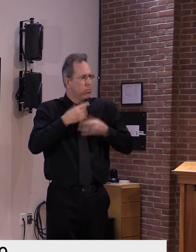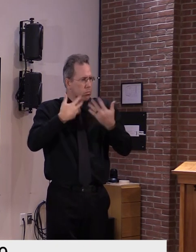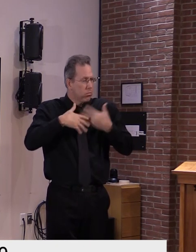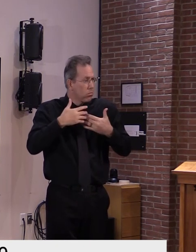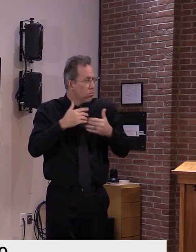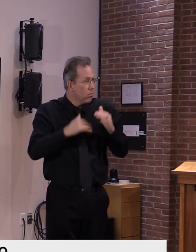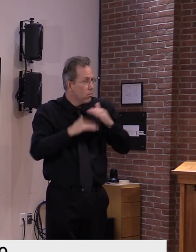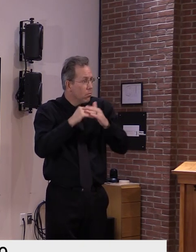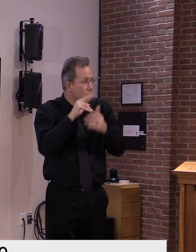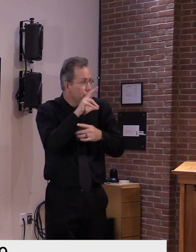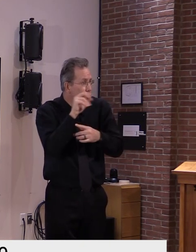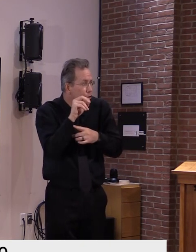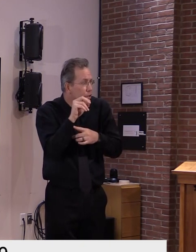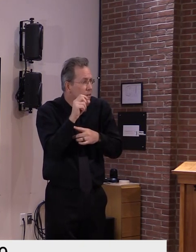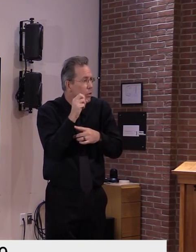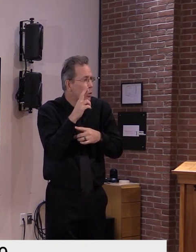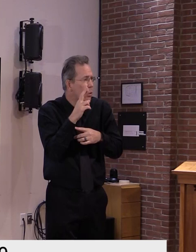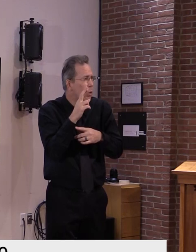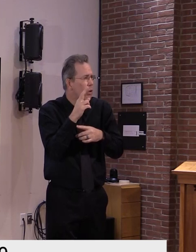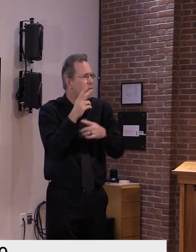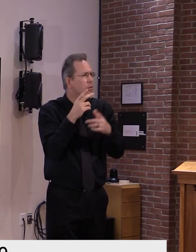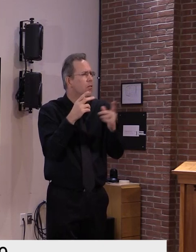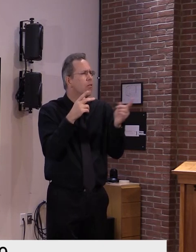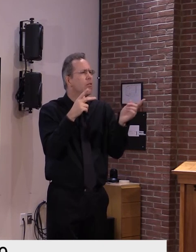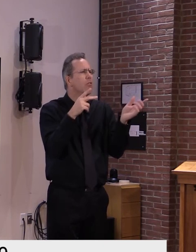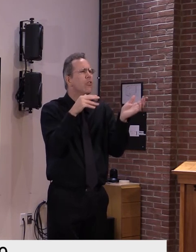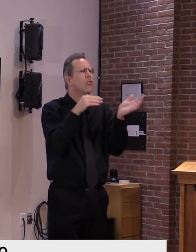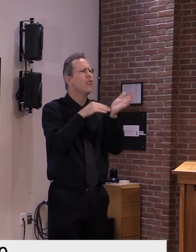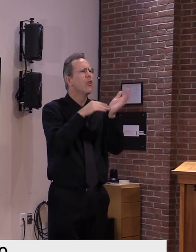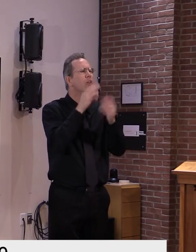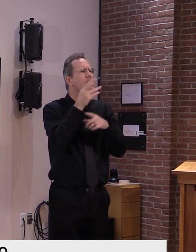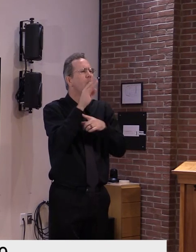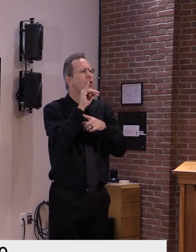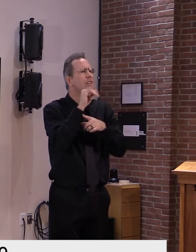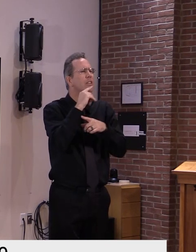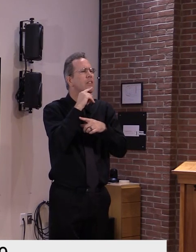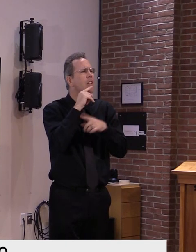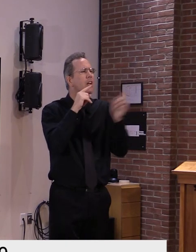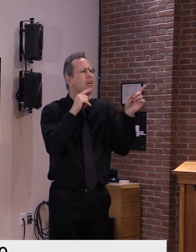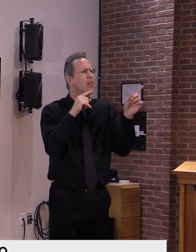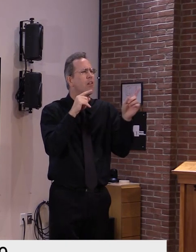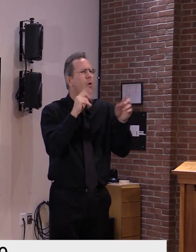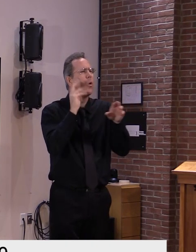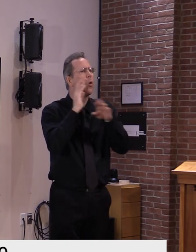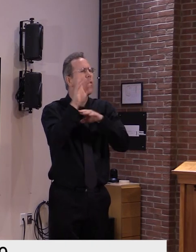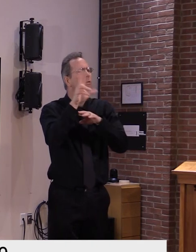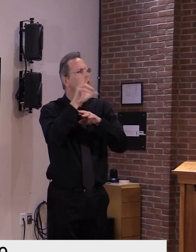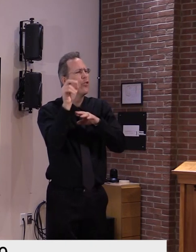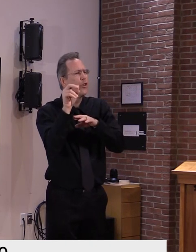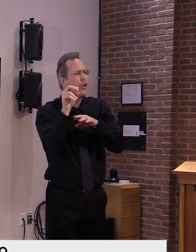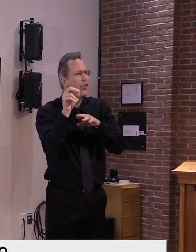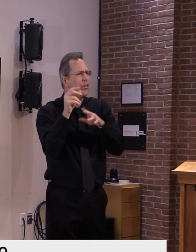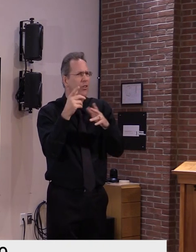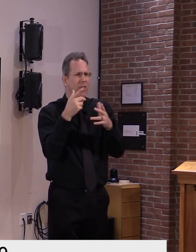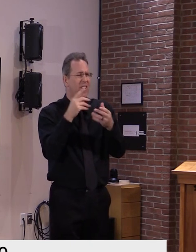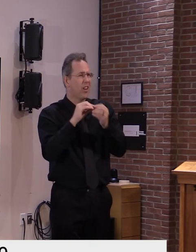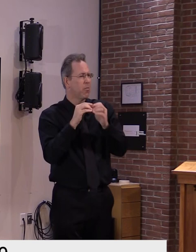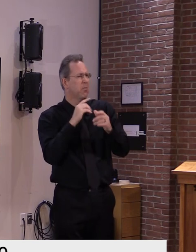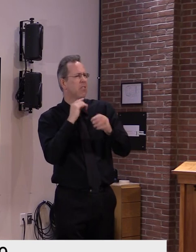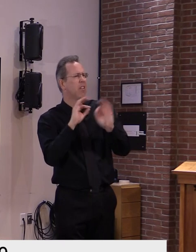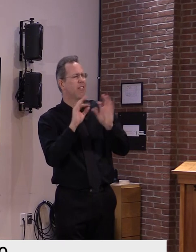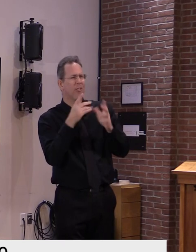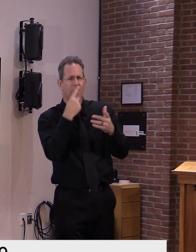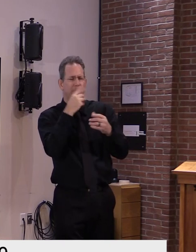that anything over 30 is meaningless. And every single study and journal states that